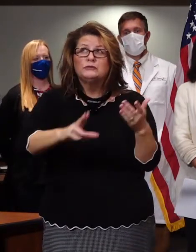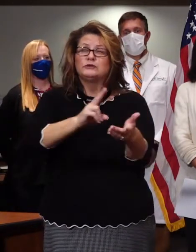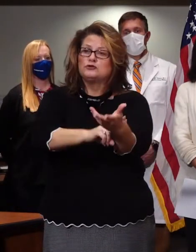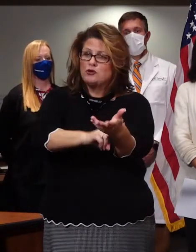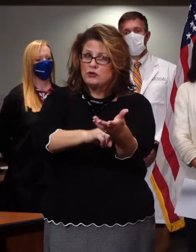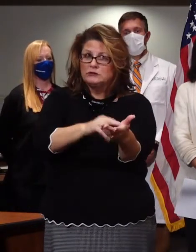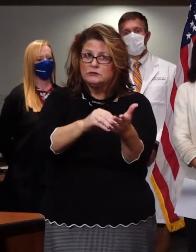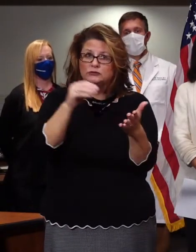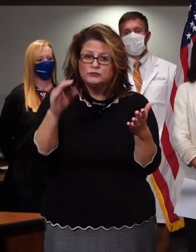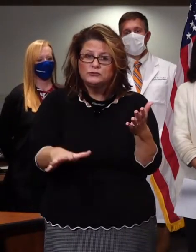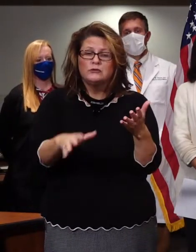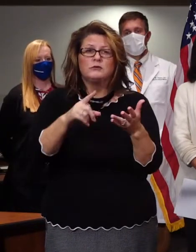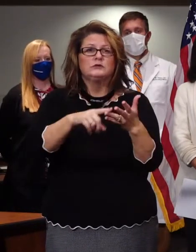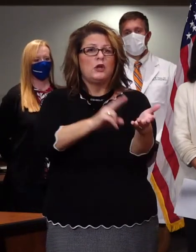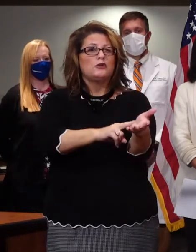nursing